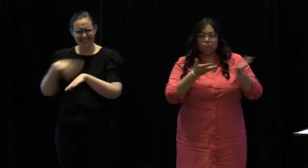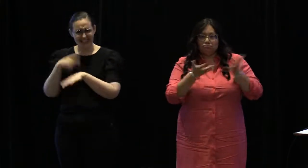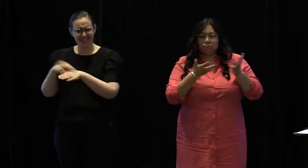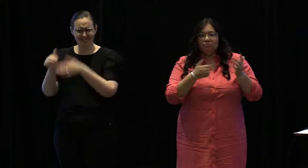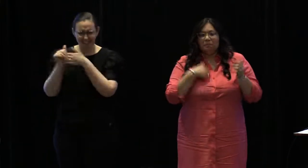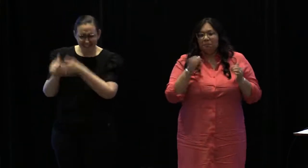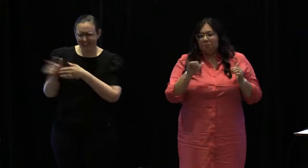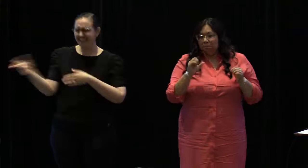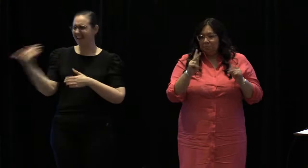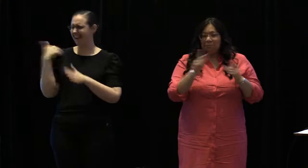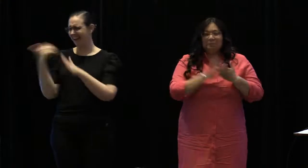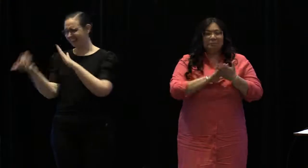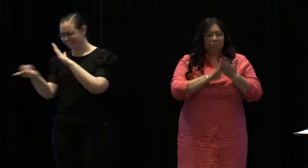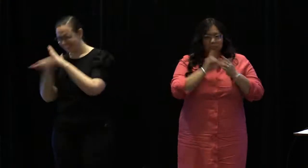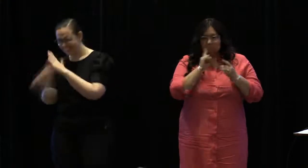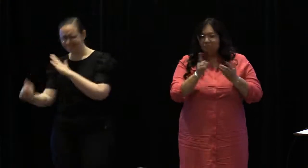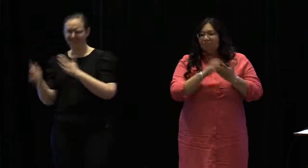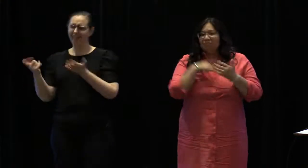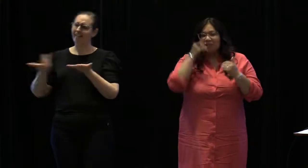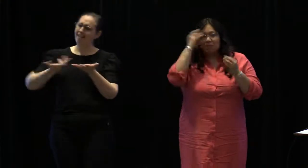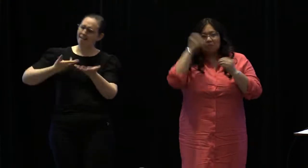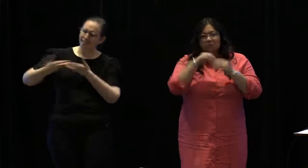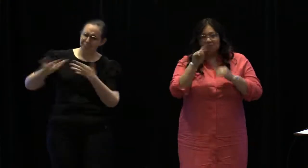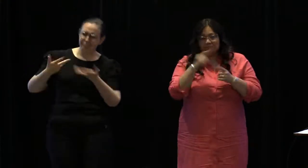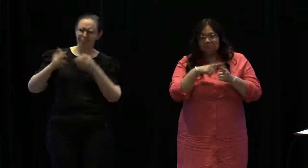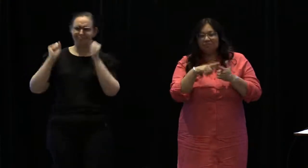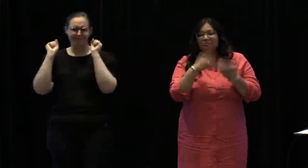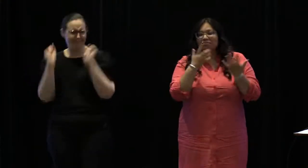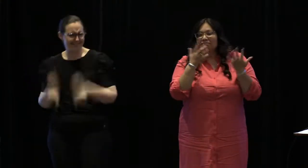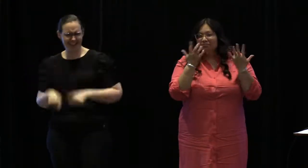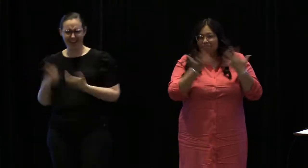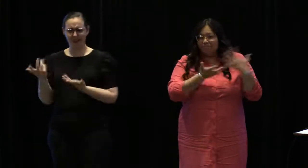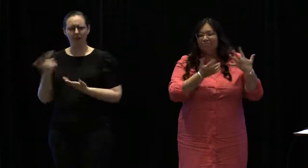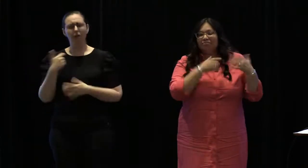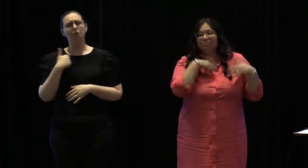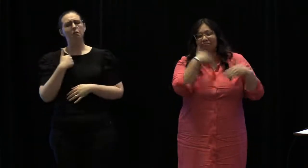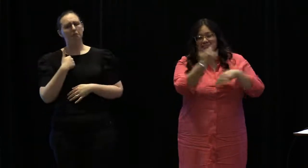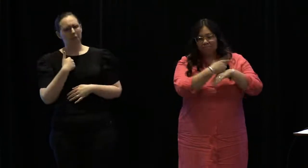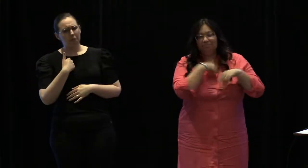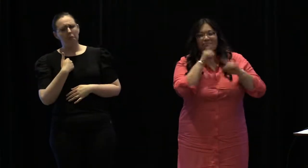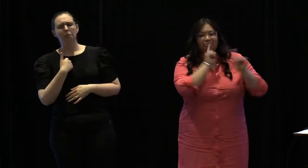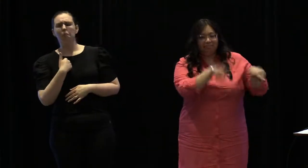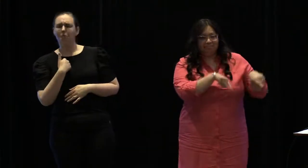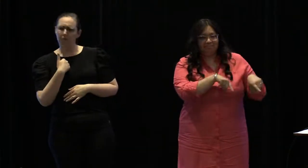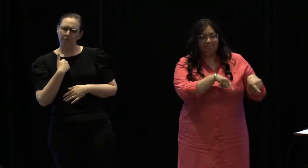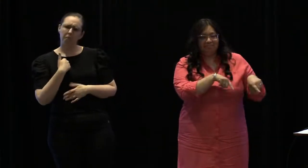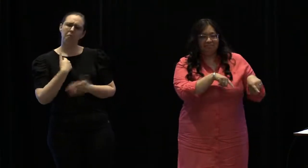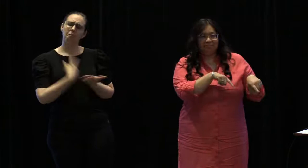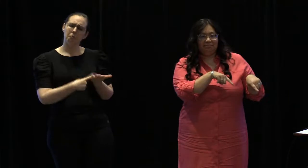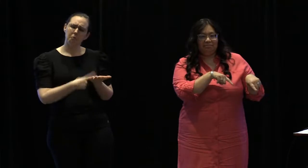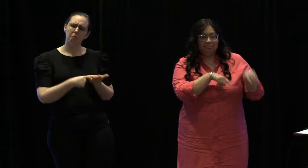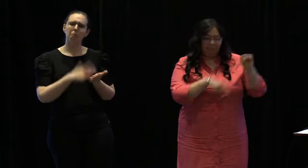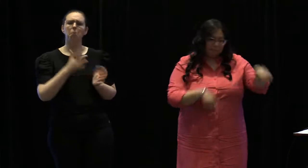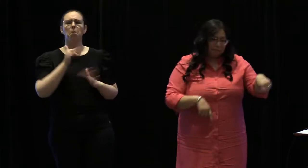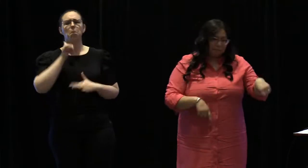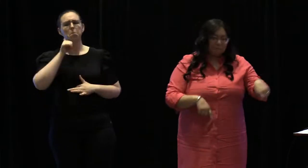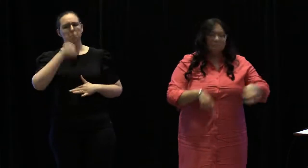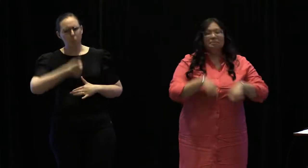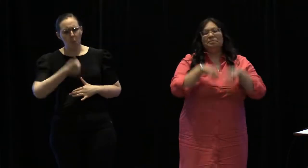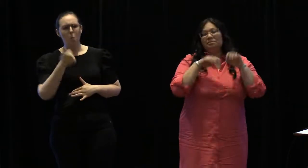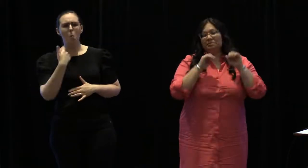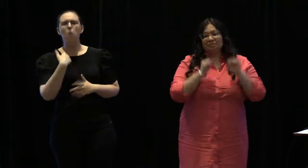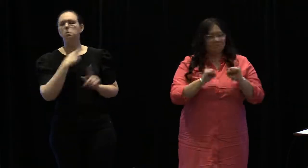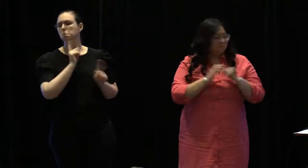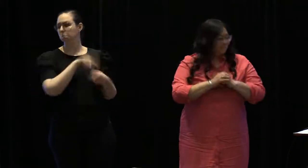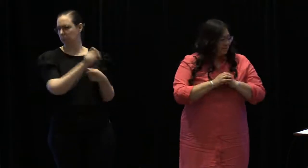into leadership. He recognized the skill set that I was bringing, and I said, I'll think about it. I really appreciated the call, and I answered him the next day,